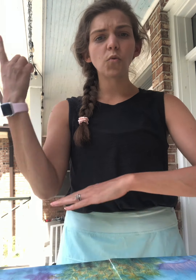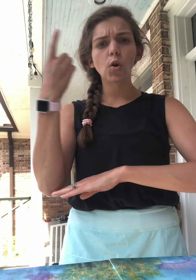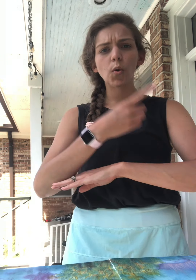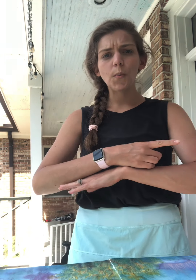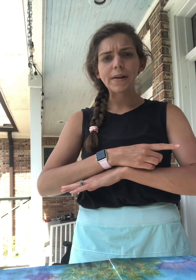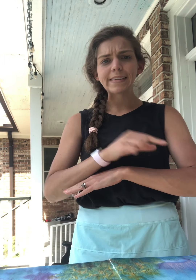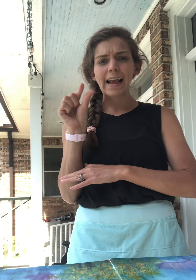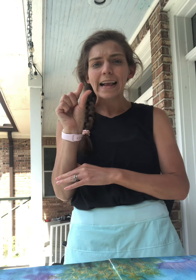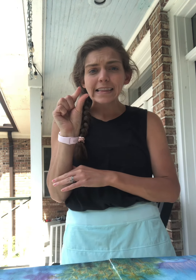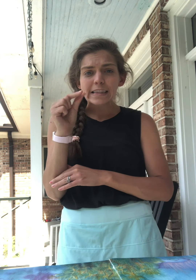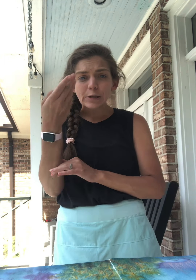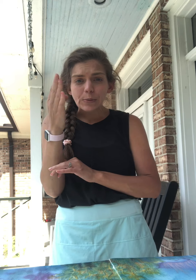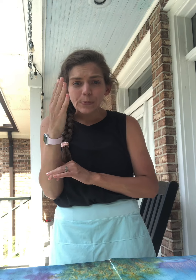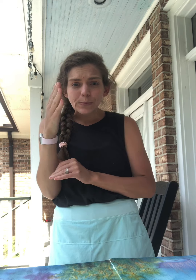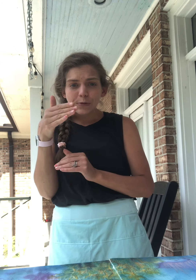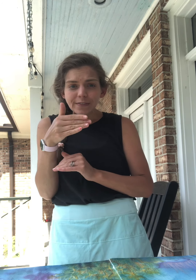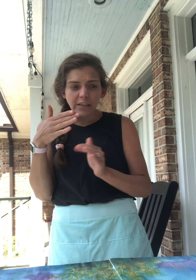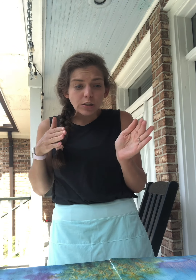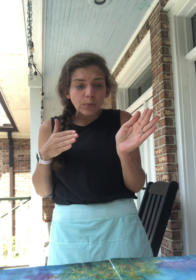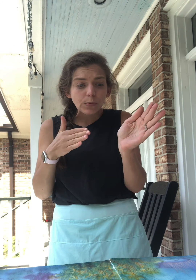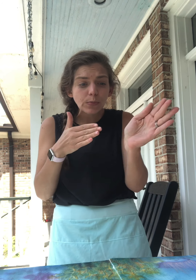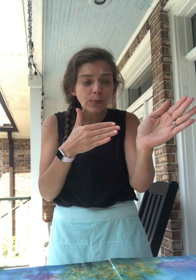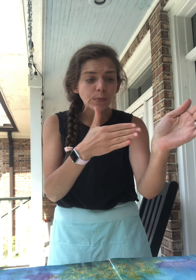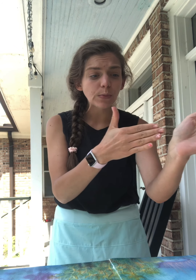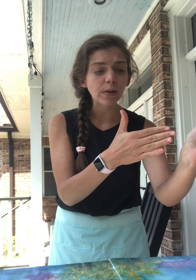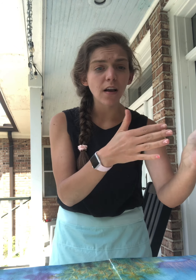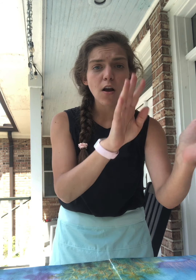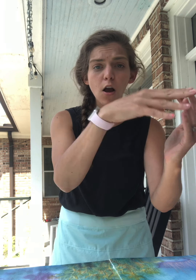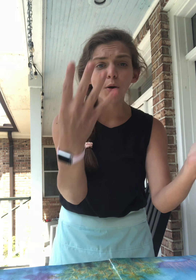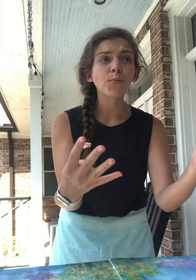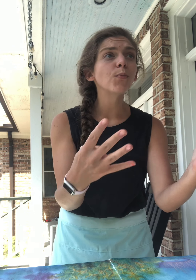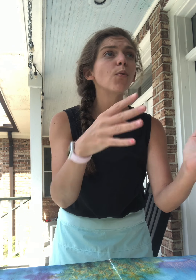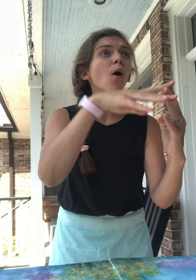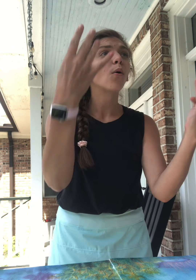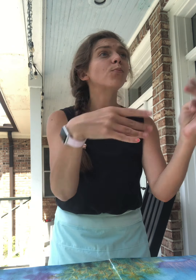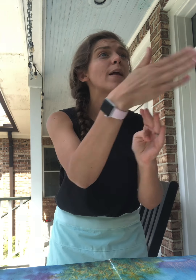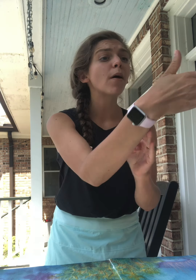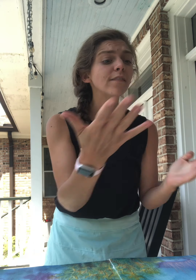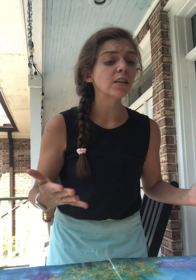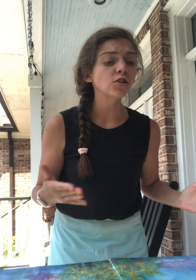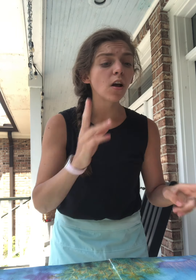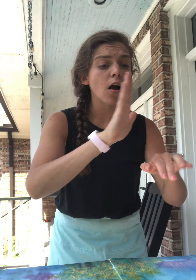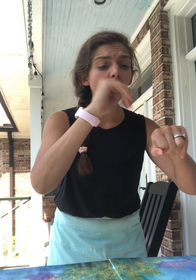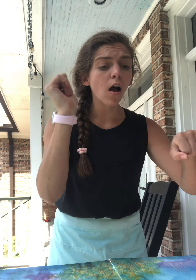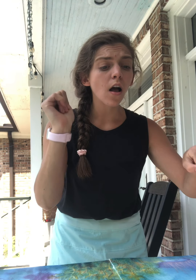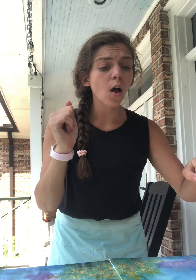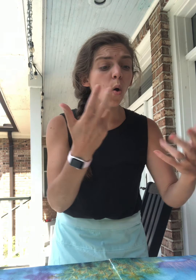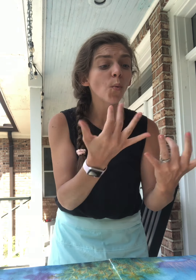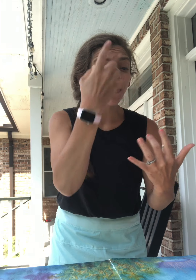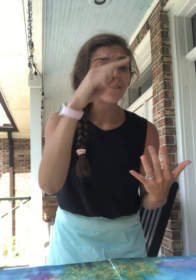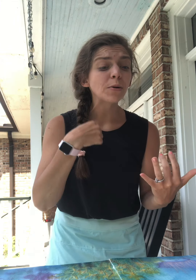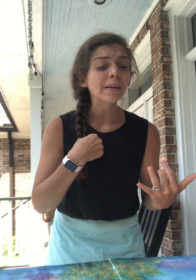One day a little blue fish followed after him. Rainbow Fish, he called. Wait for me!